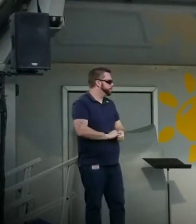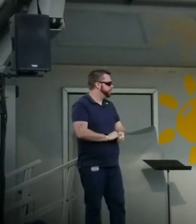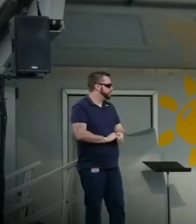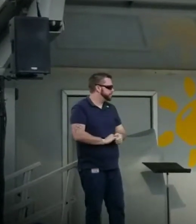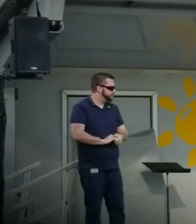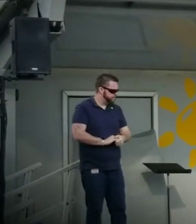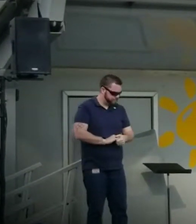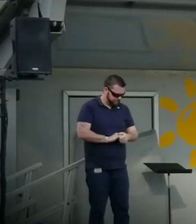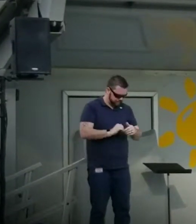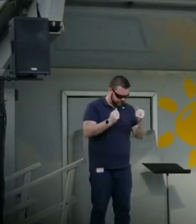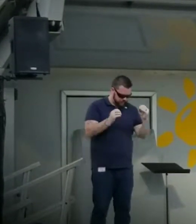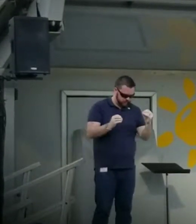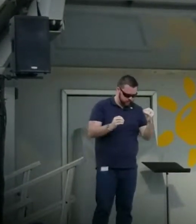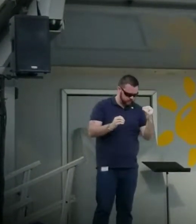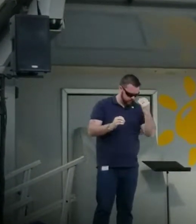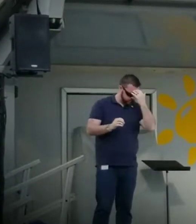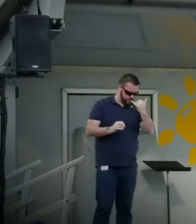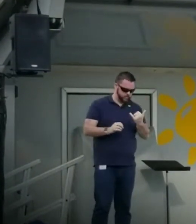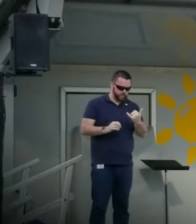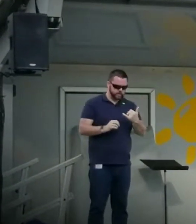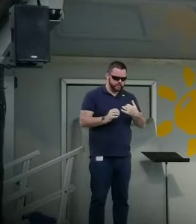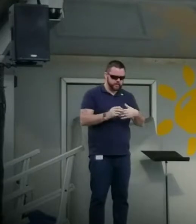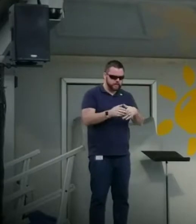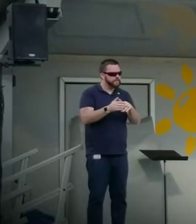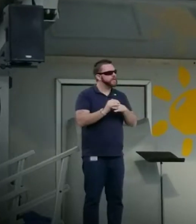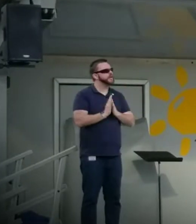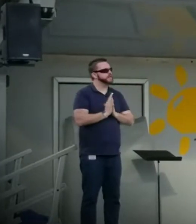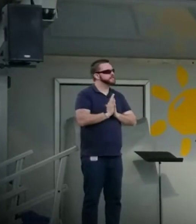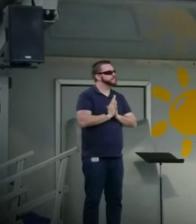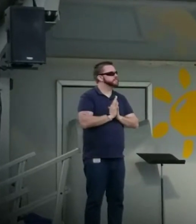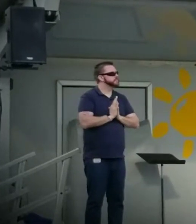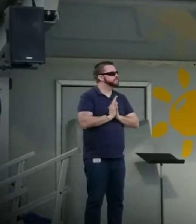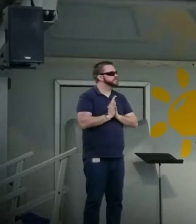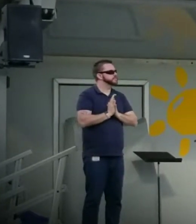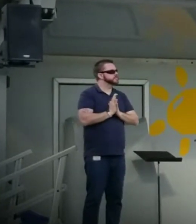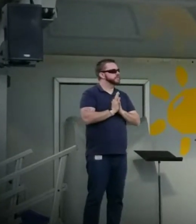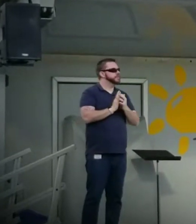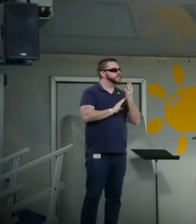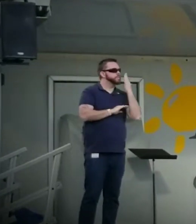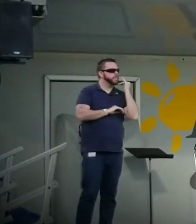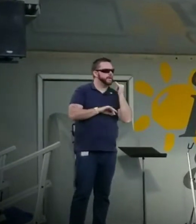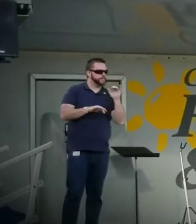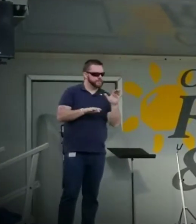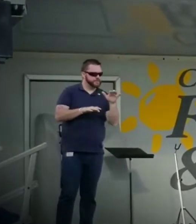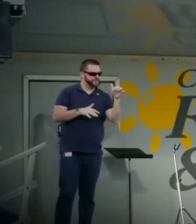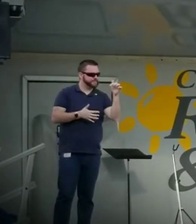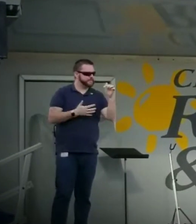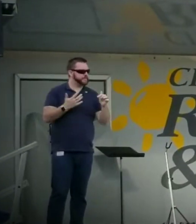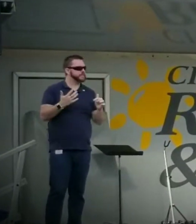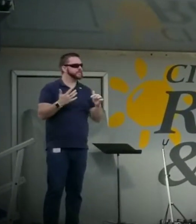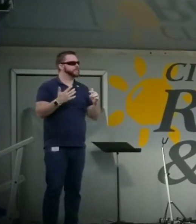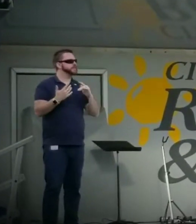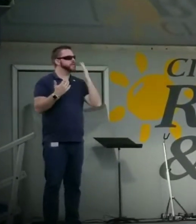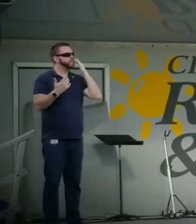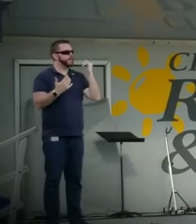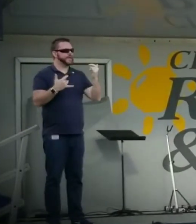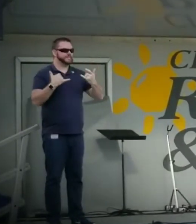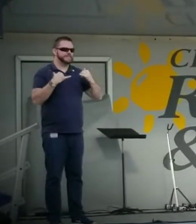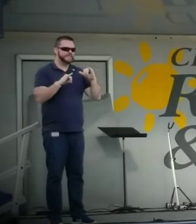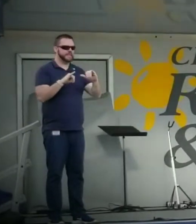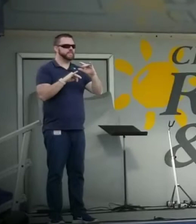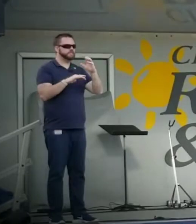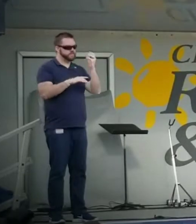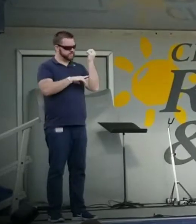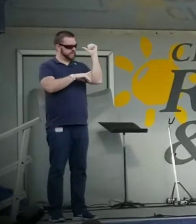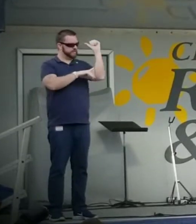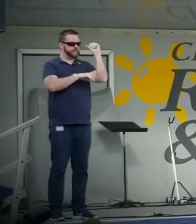So, which is why I'm asked why I do the things that I do, why I'm still active,